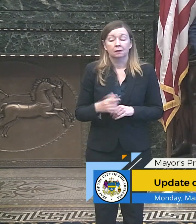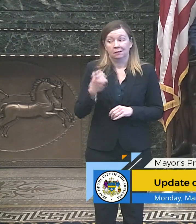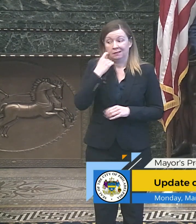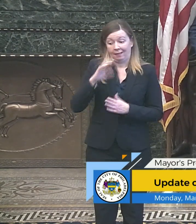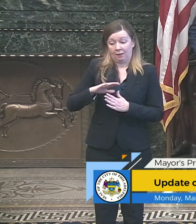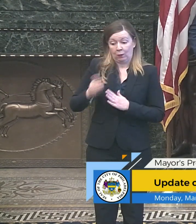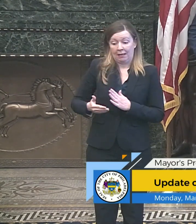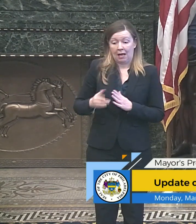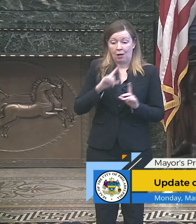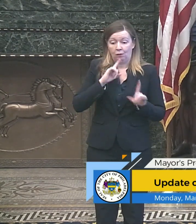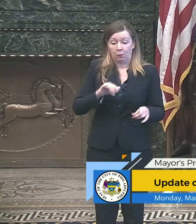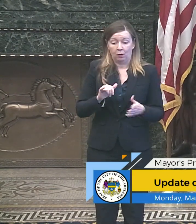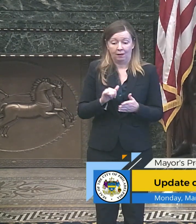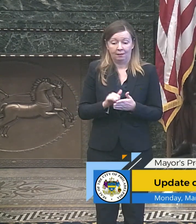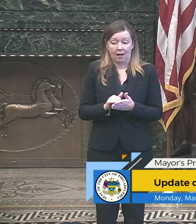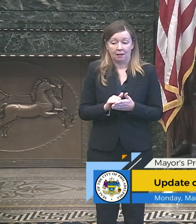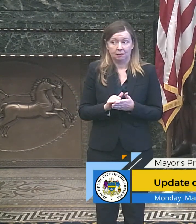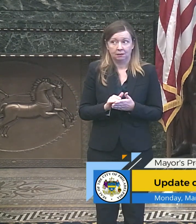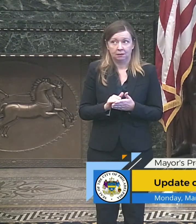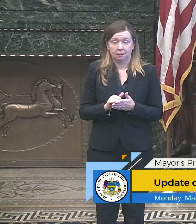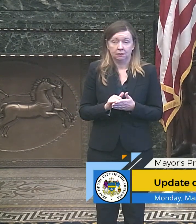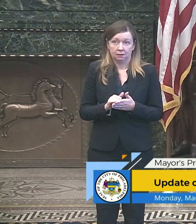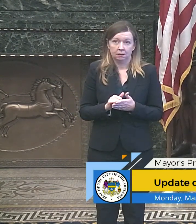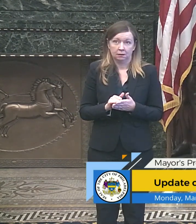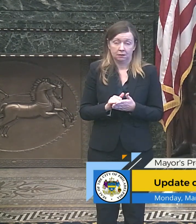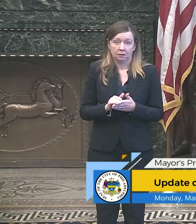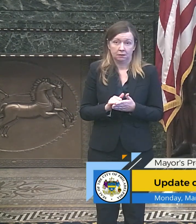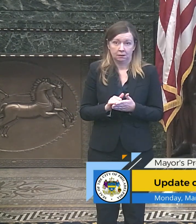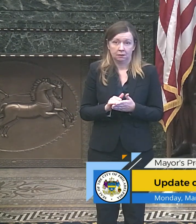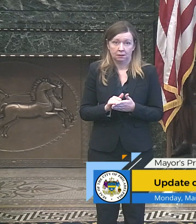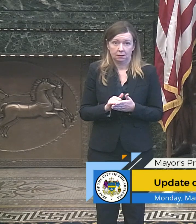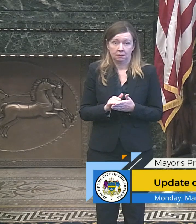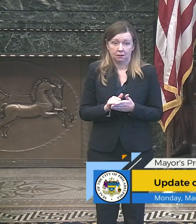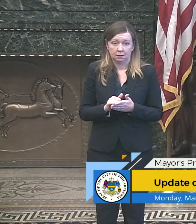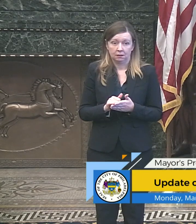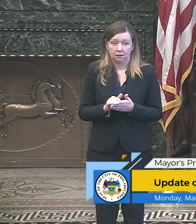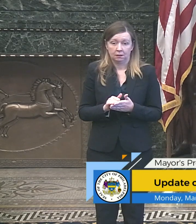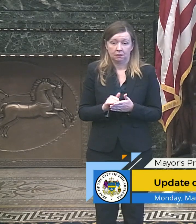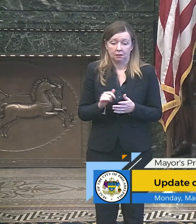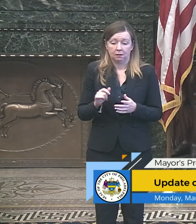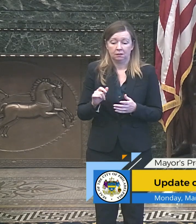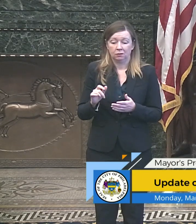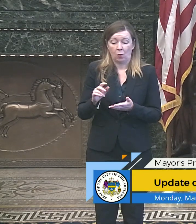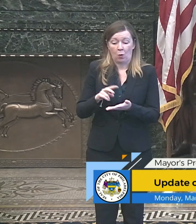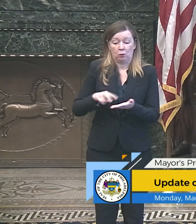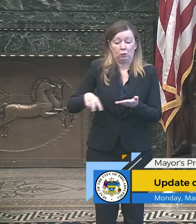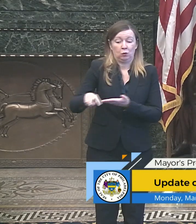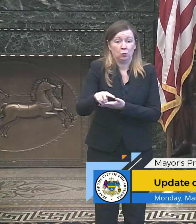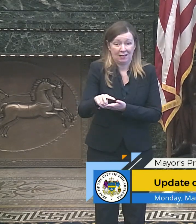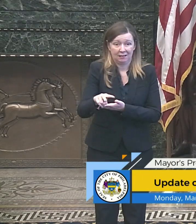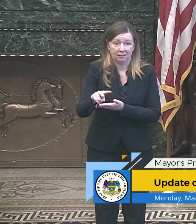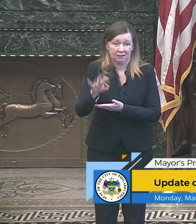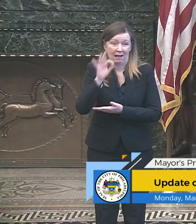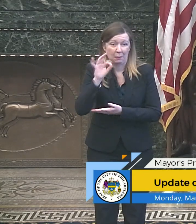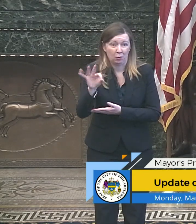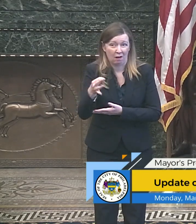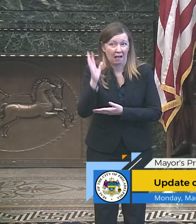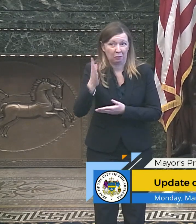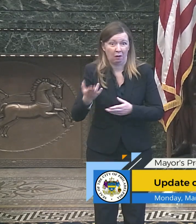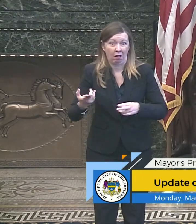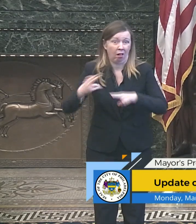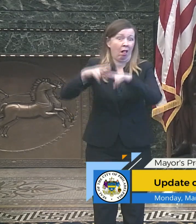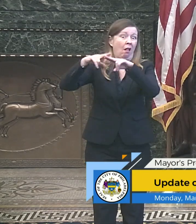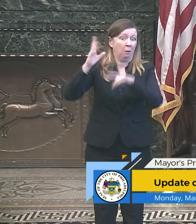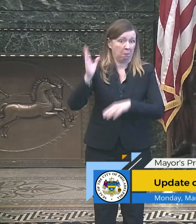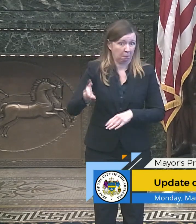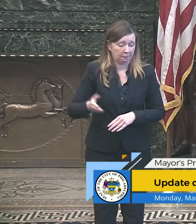weekend that it's 2 weeks out, or at least in the ballpark of the 9th of April, if you could speak to that. As far as the